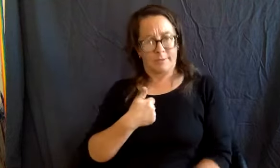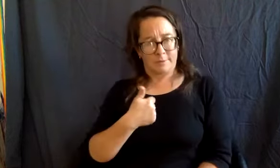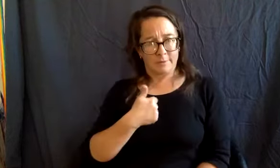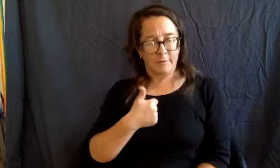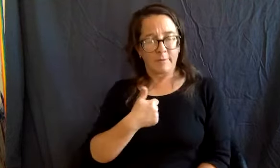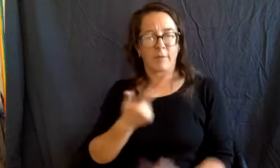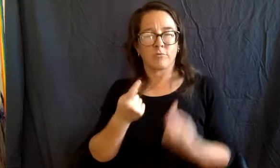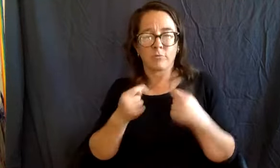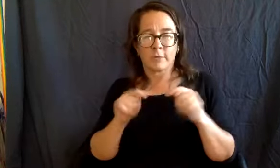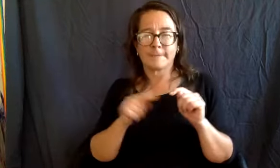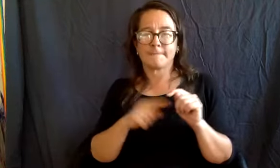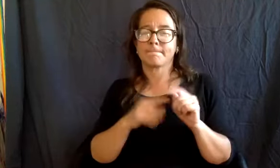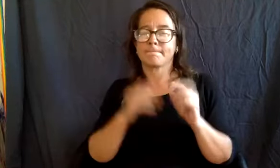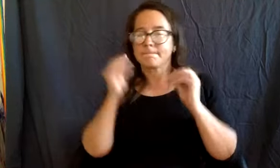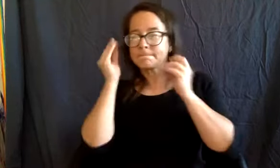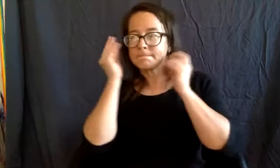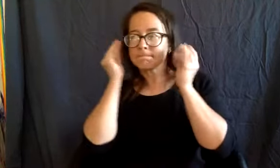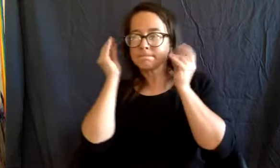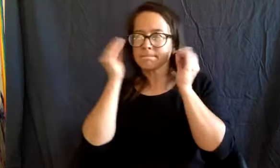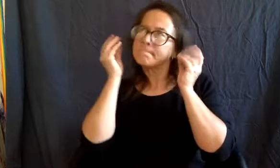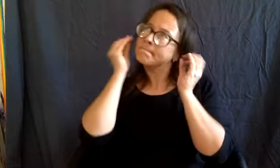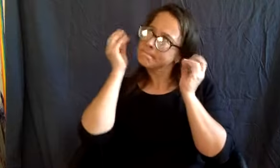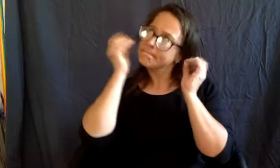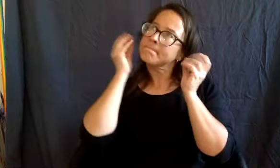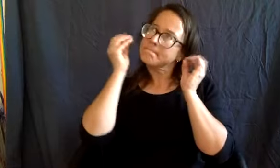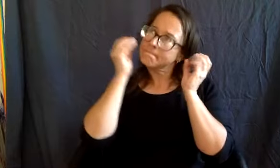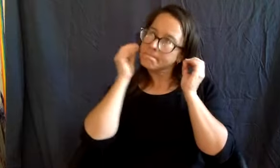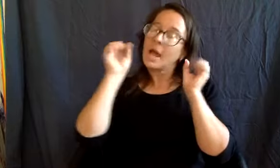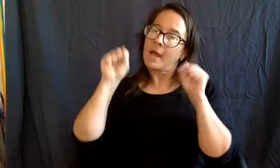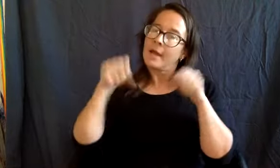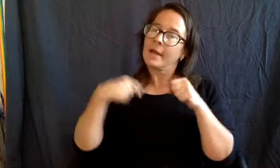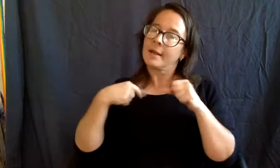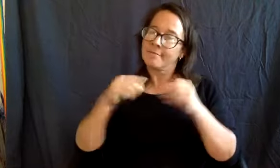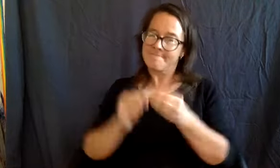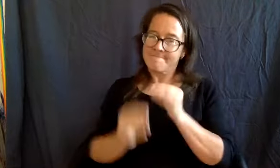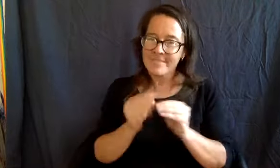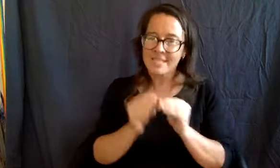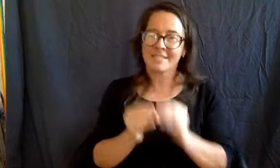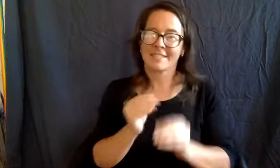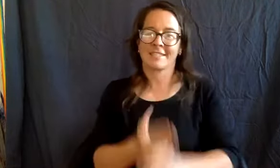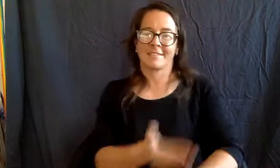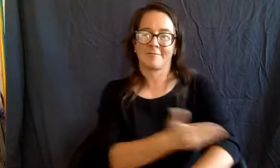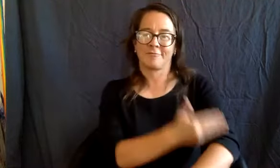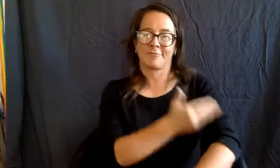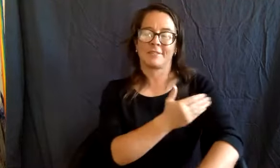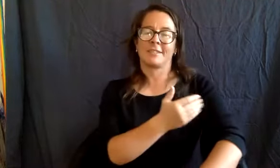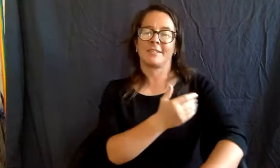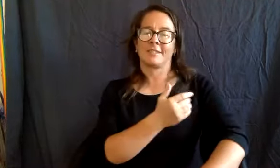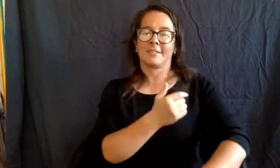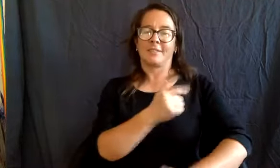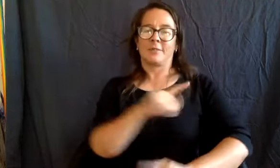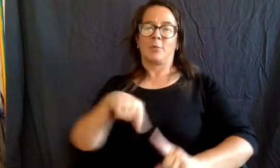like the magic potion or whatever that was going to prevent anything like that from happening to my children.